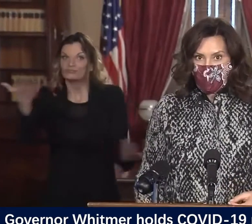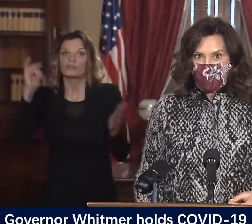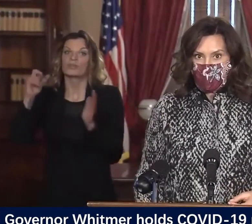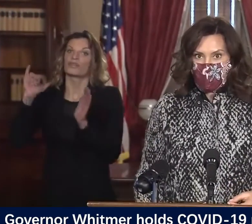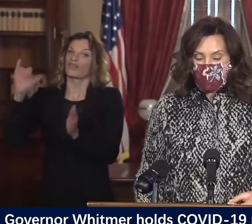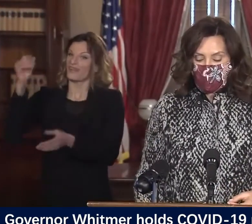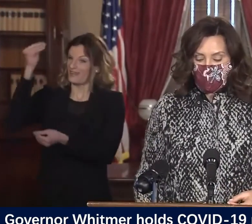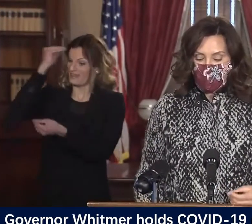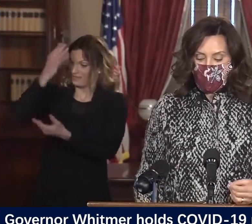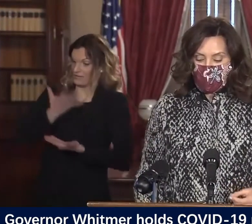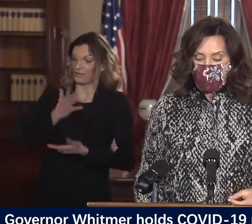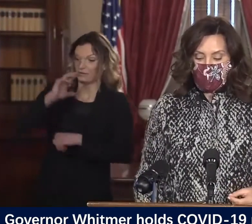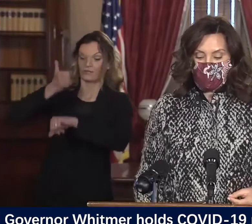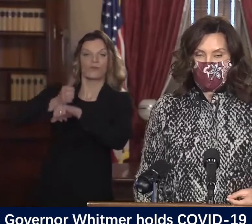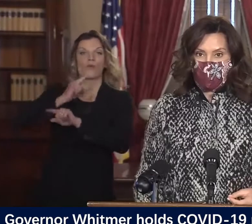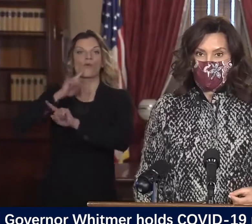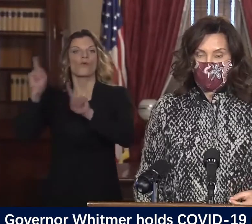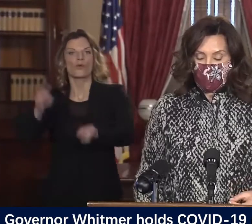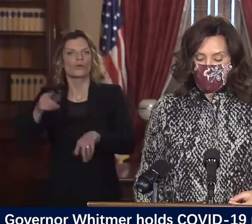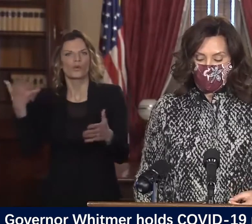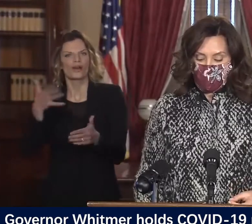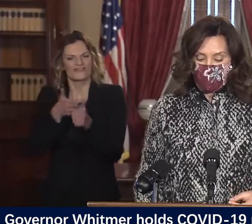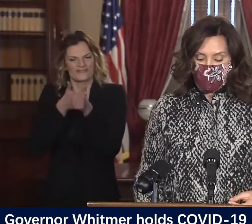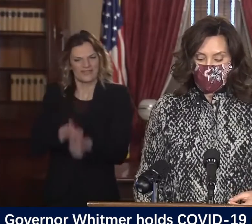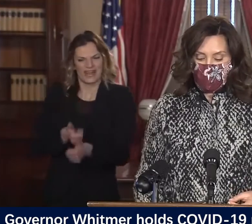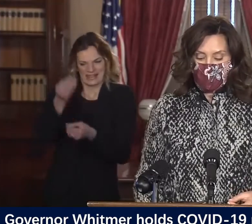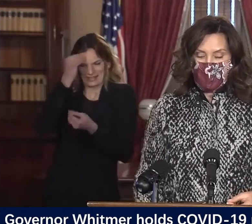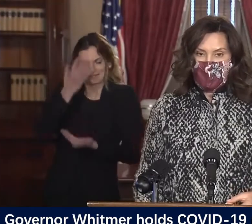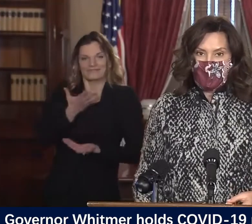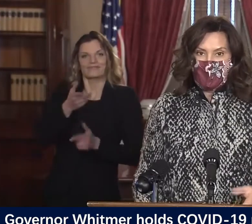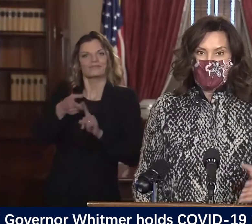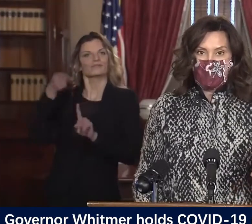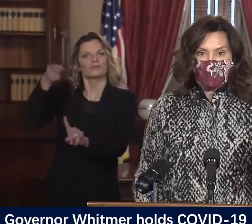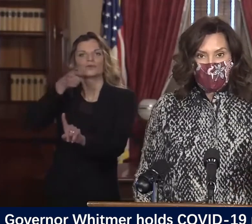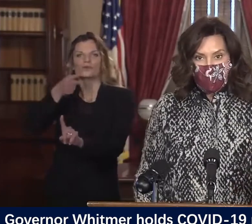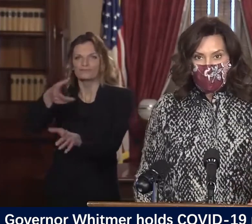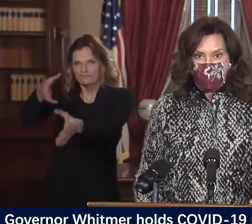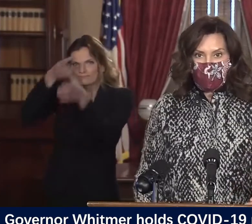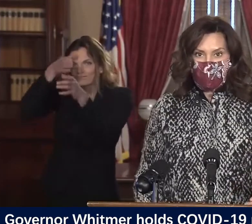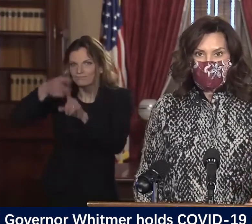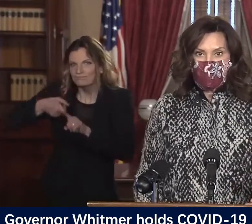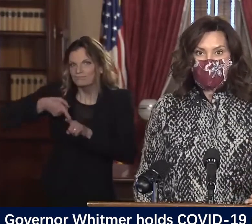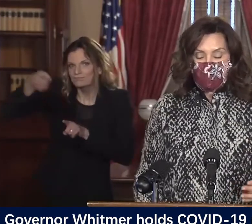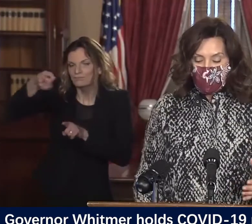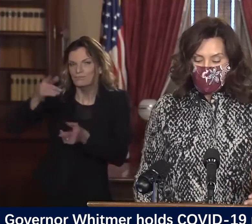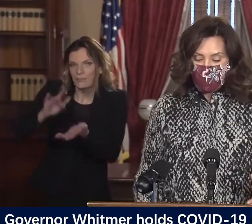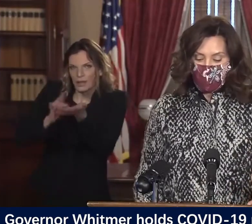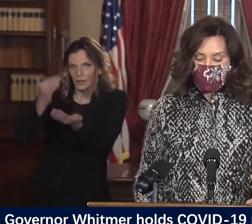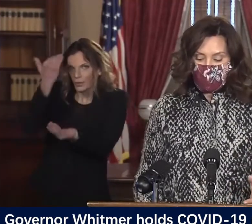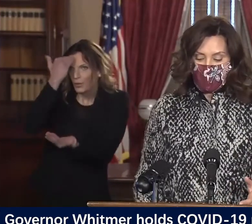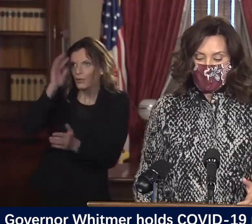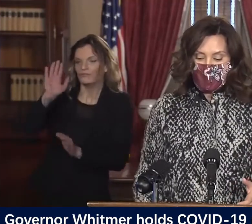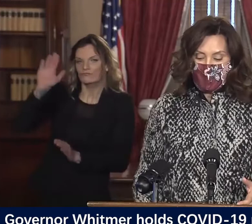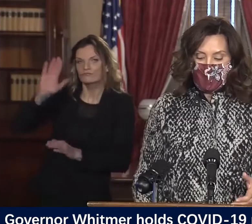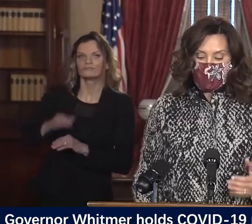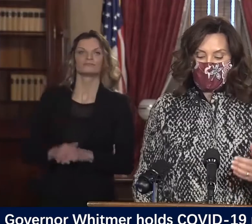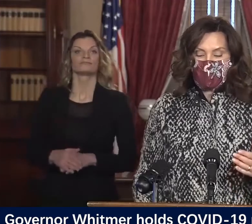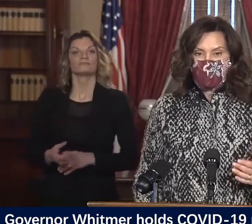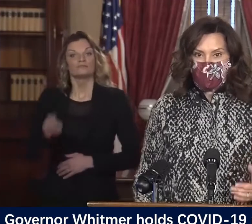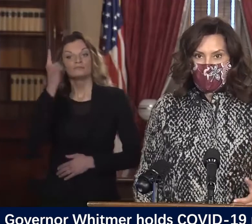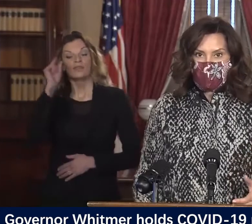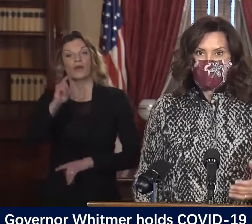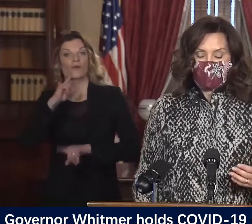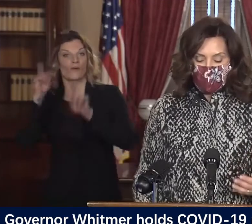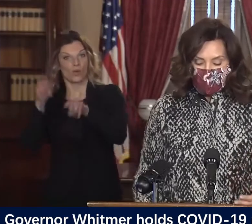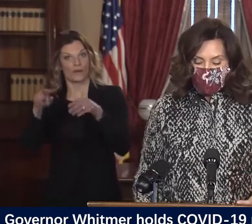the recommendations of medical experts from across the country. And they're targeted and temporary. And they